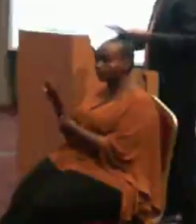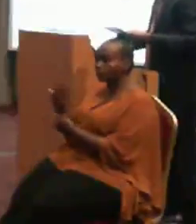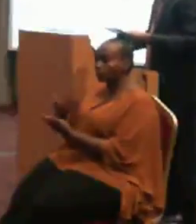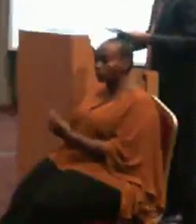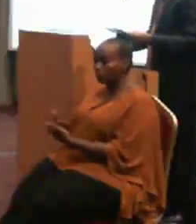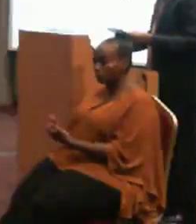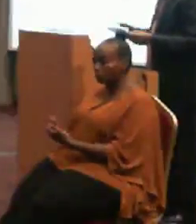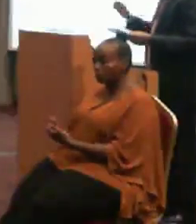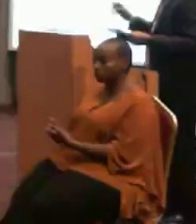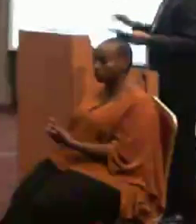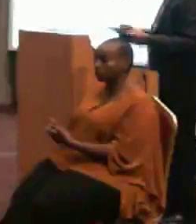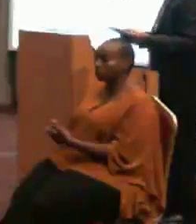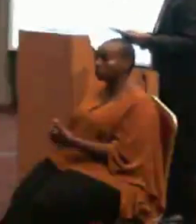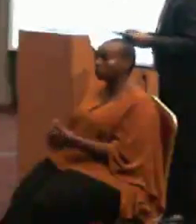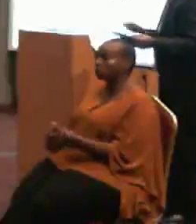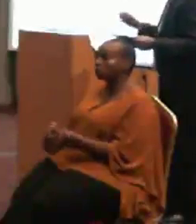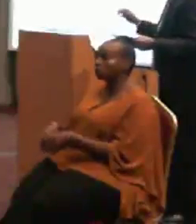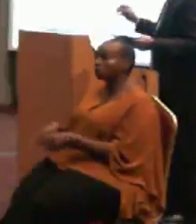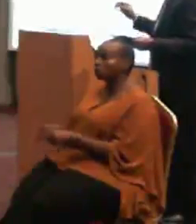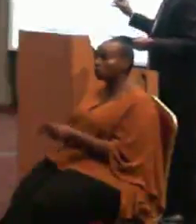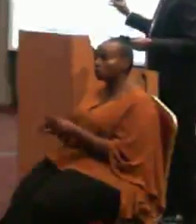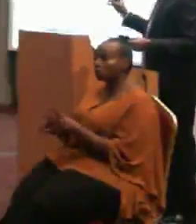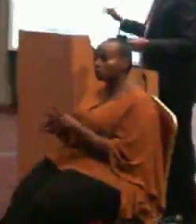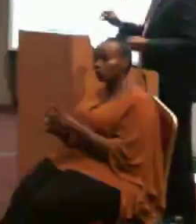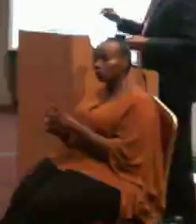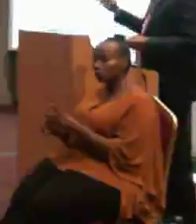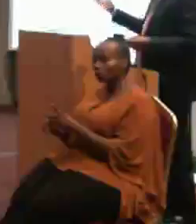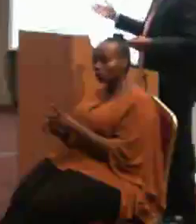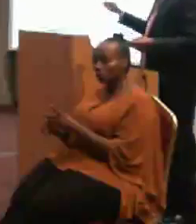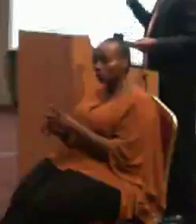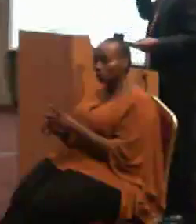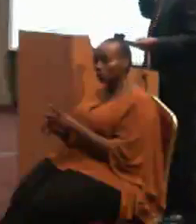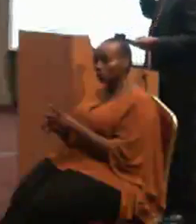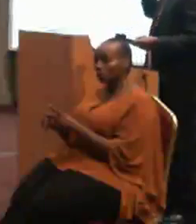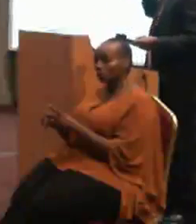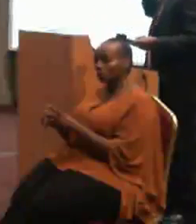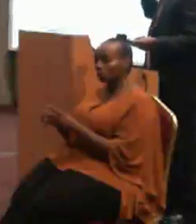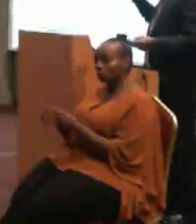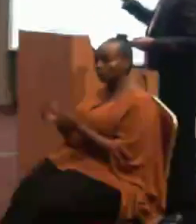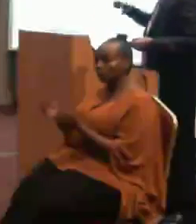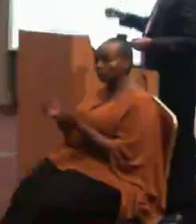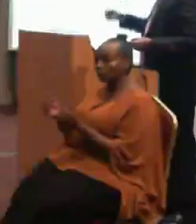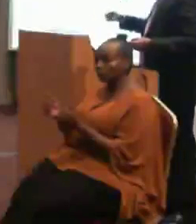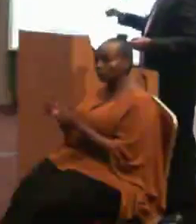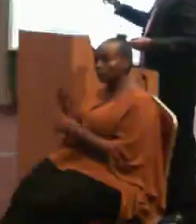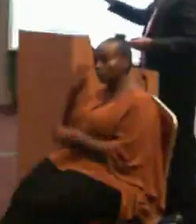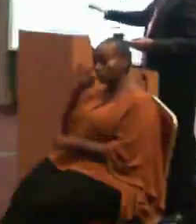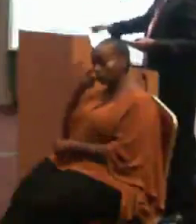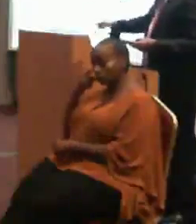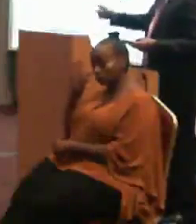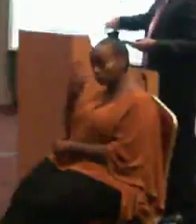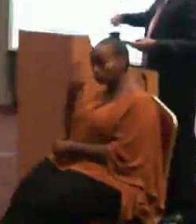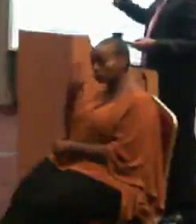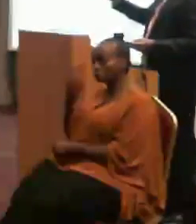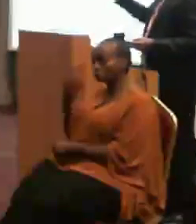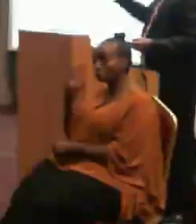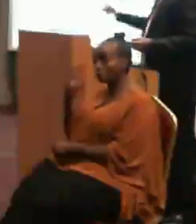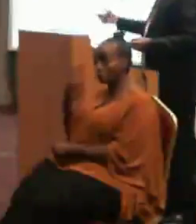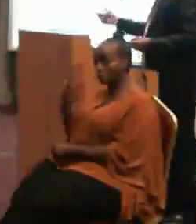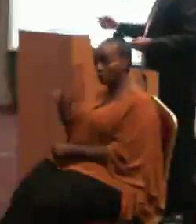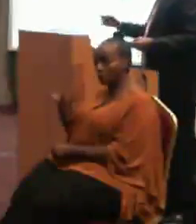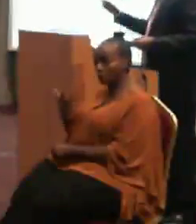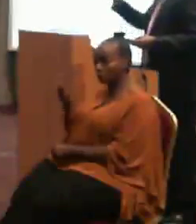correct. There is a clause in our debt, and you might recall, I think in 2008 when Eskom became a